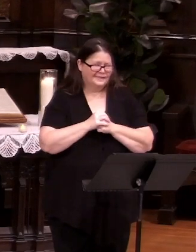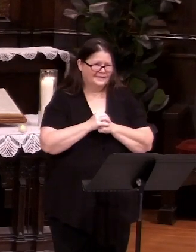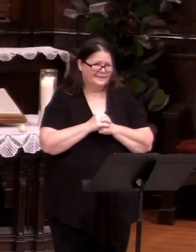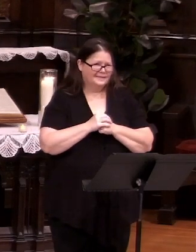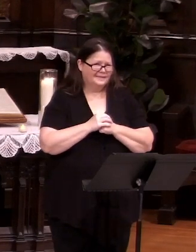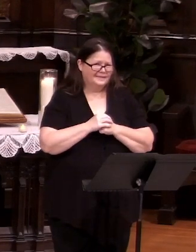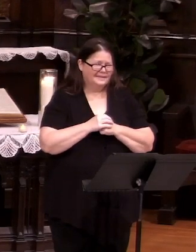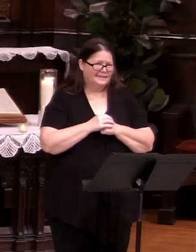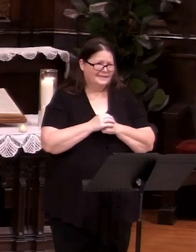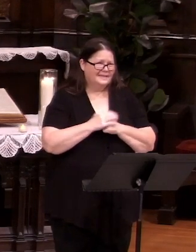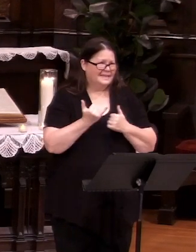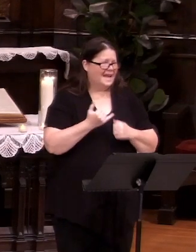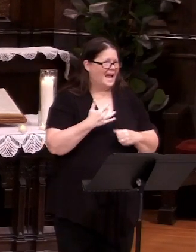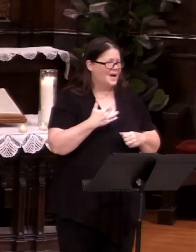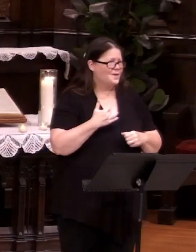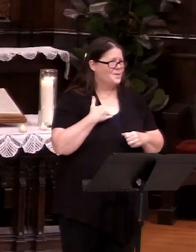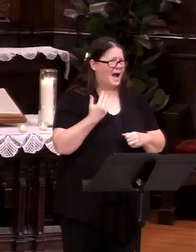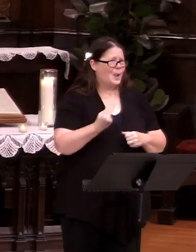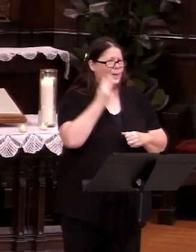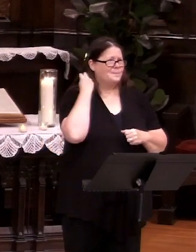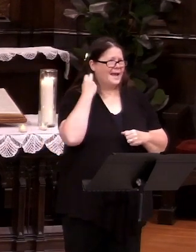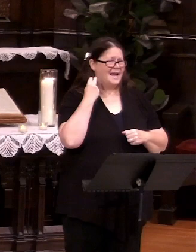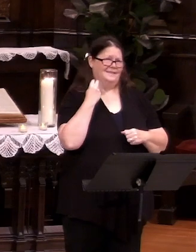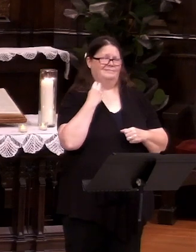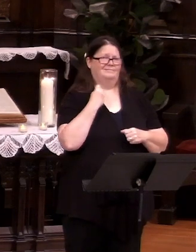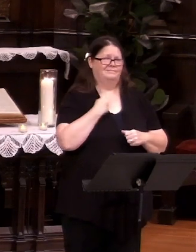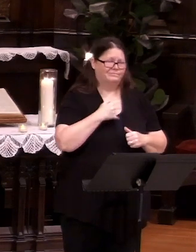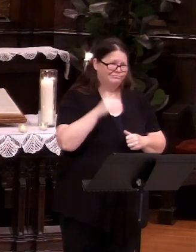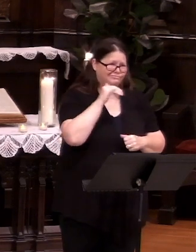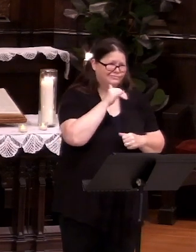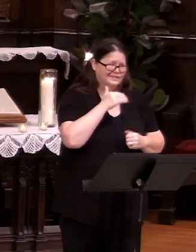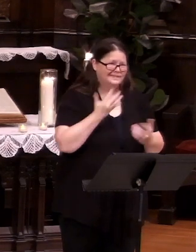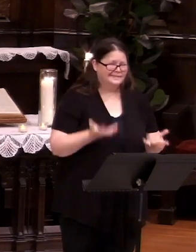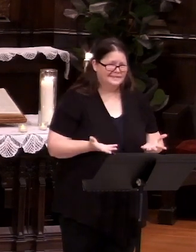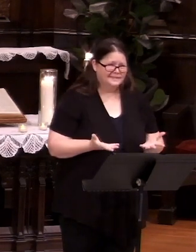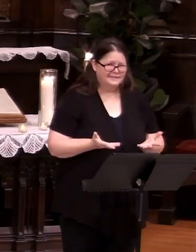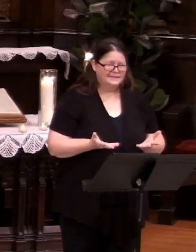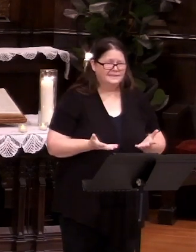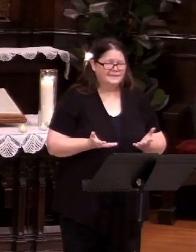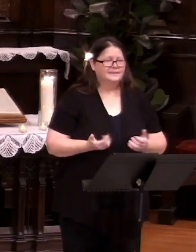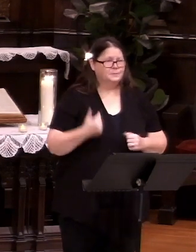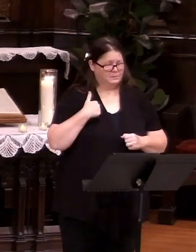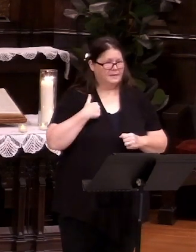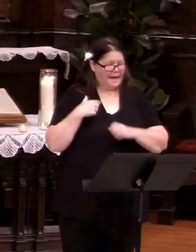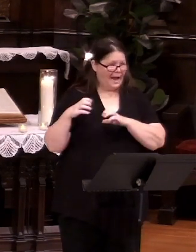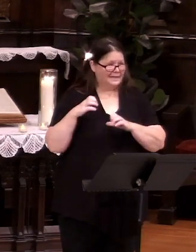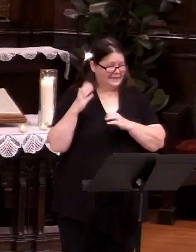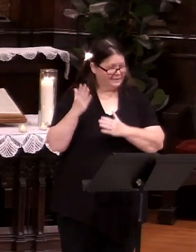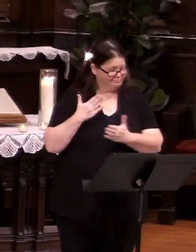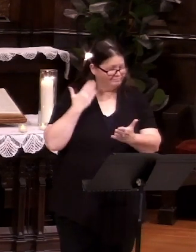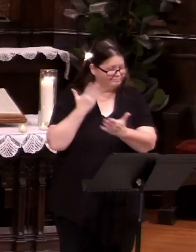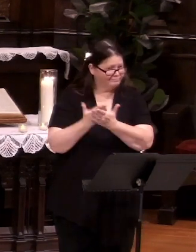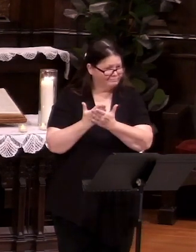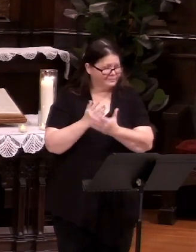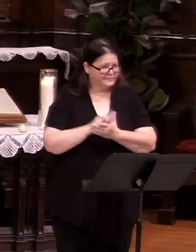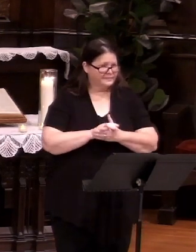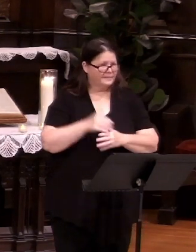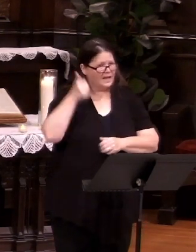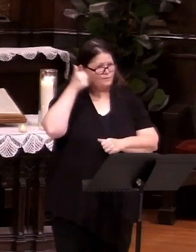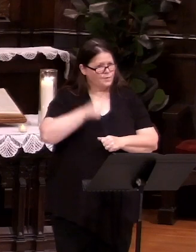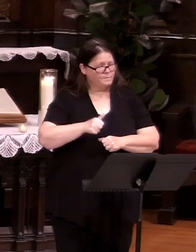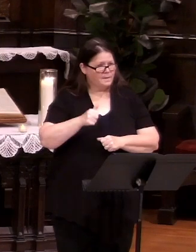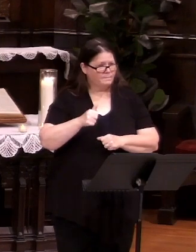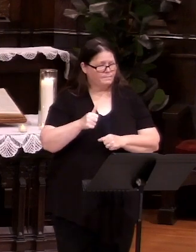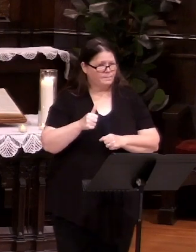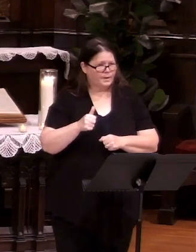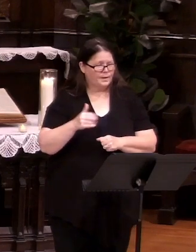absolutely absurd and laughable. And yet there I was. And I remember my host organization,